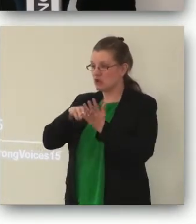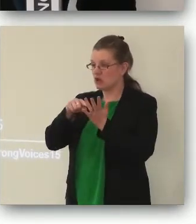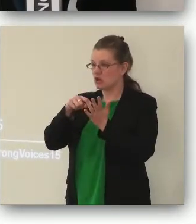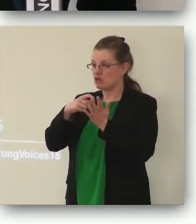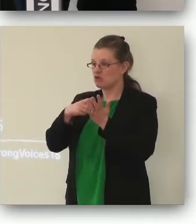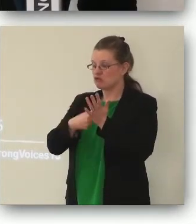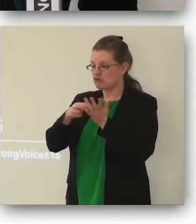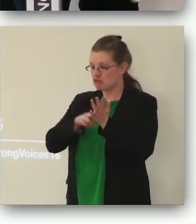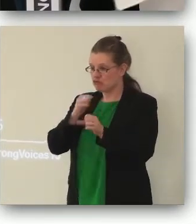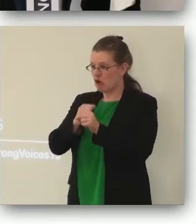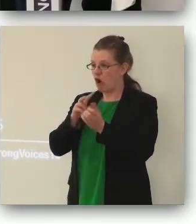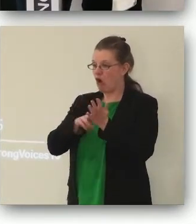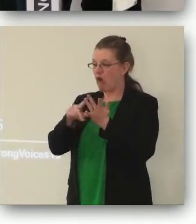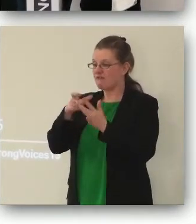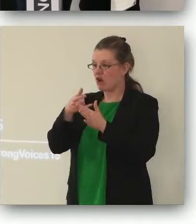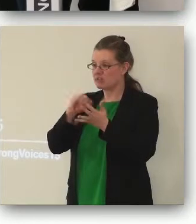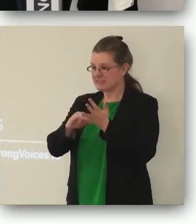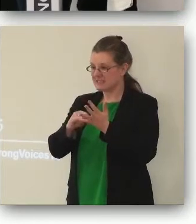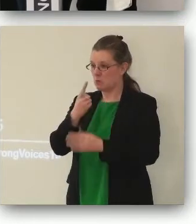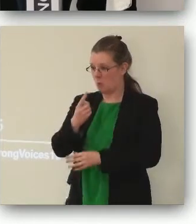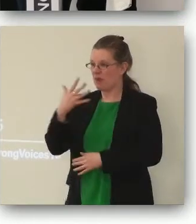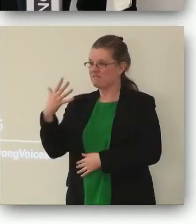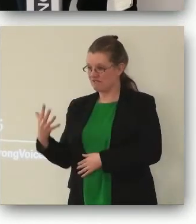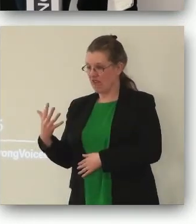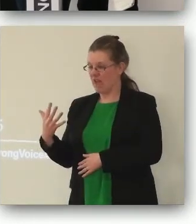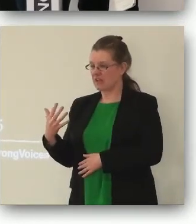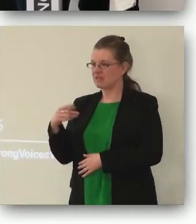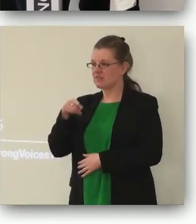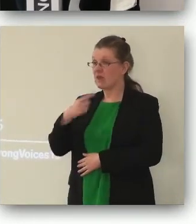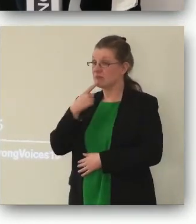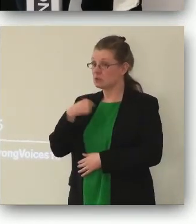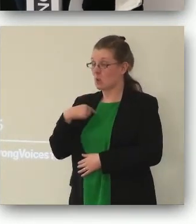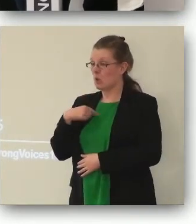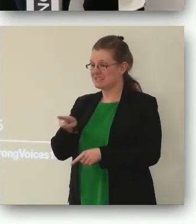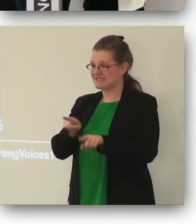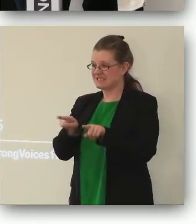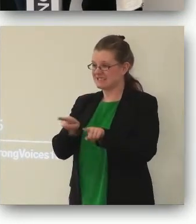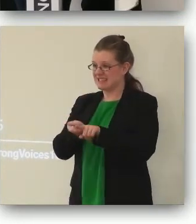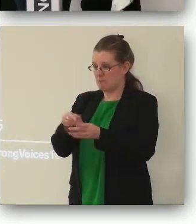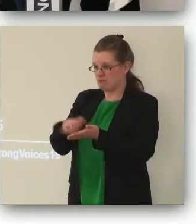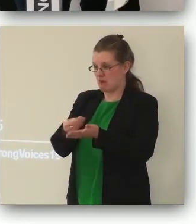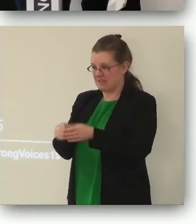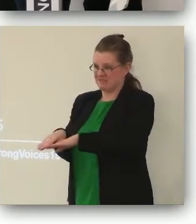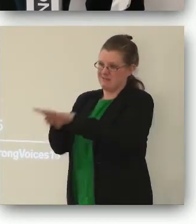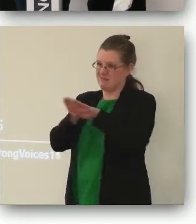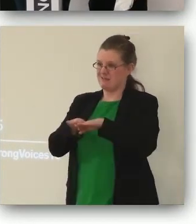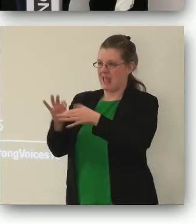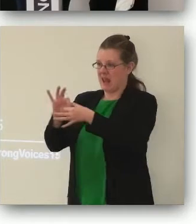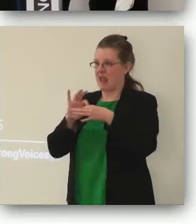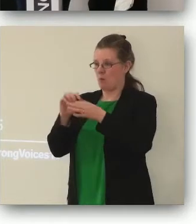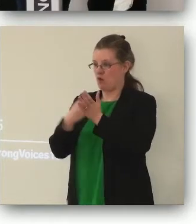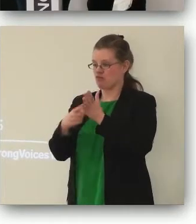to the number on the screen. I've been assured it's just the standard network rate. So, how are we getting on? Have